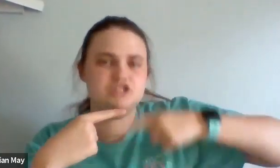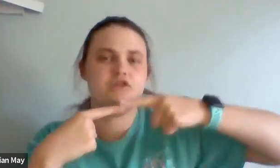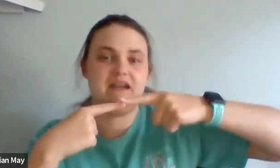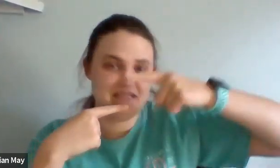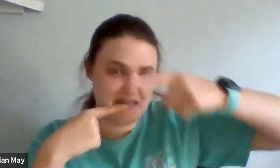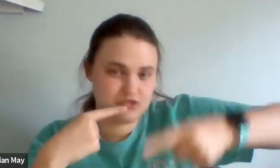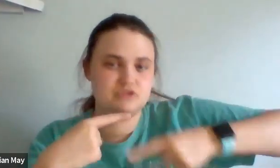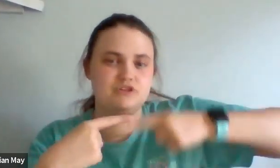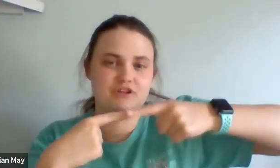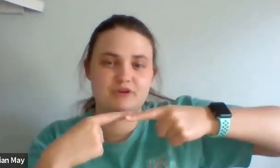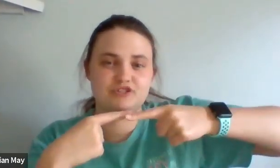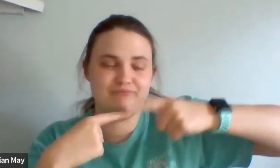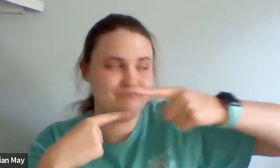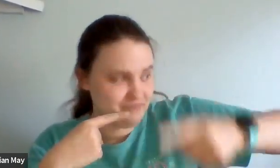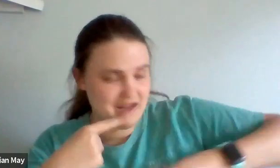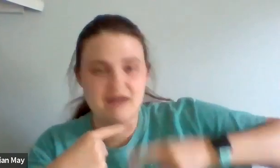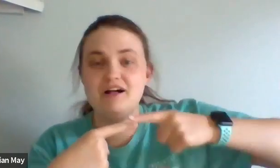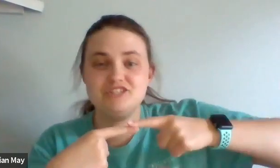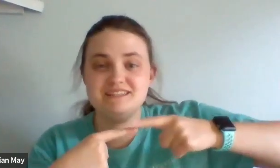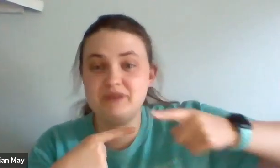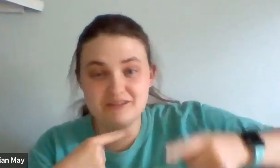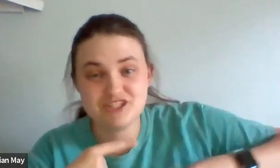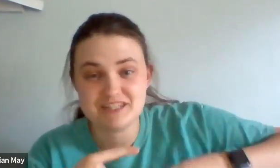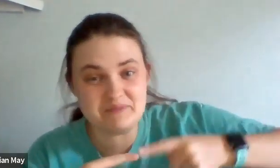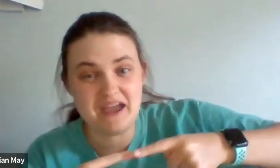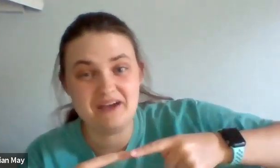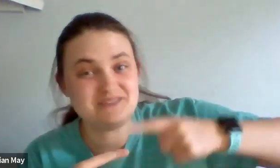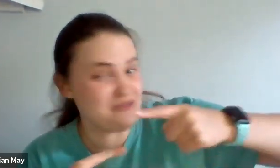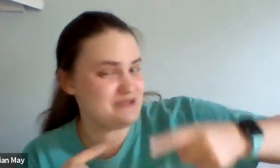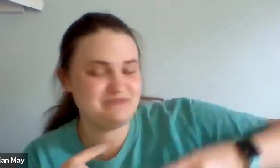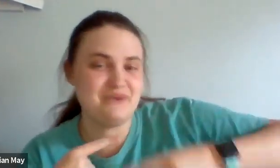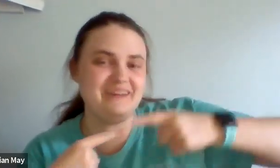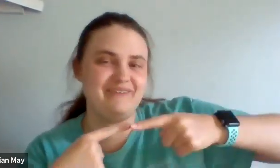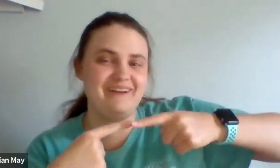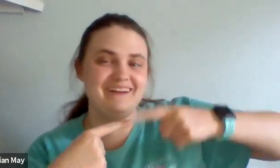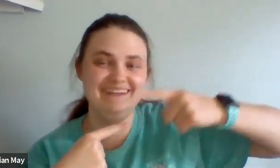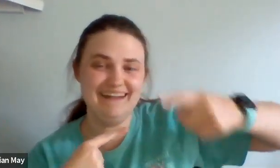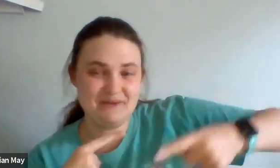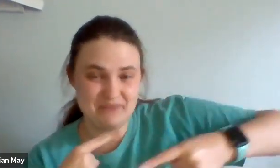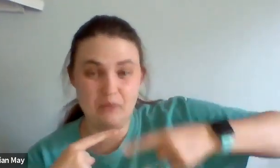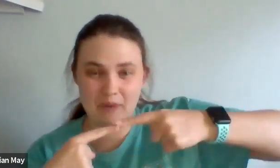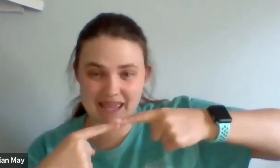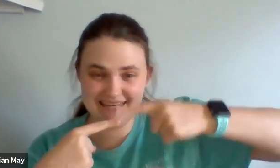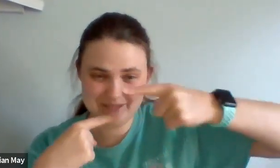show you that it is an actual circular motion. I apologize. Someone else just came in the house, so there's barking going on. But when.